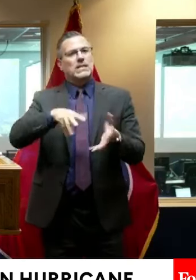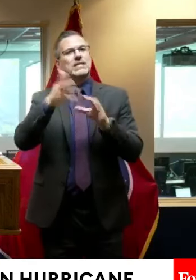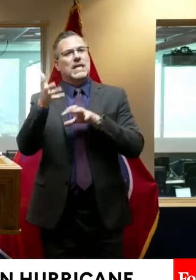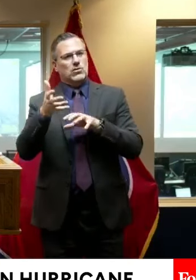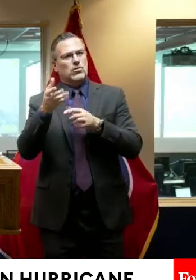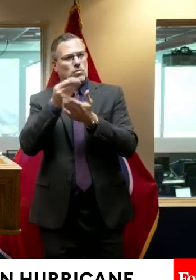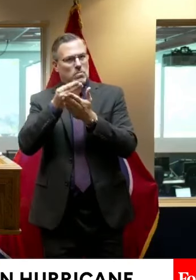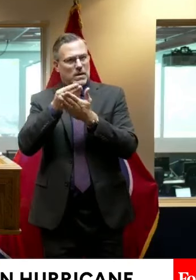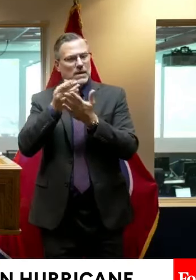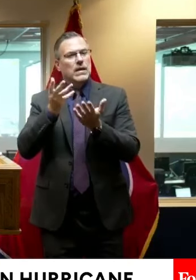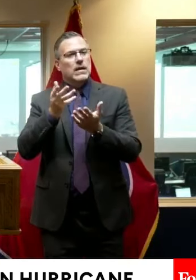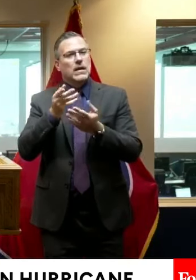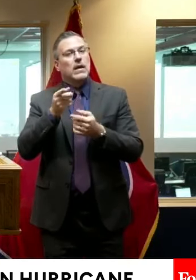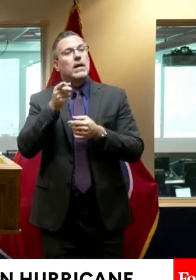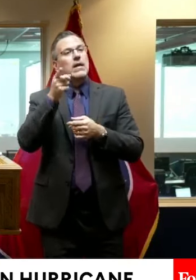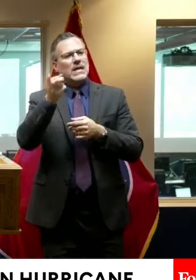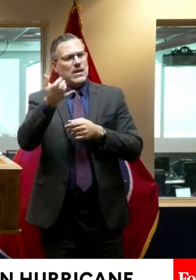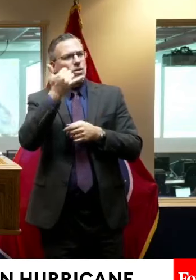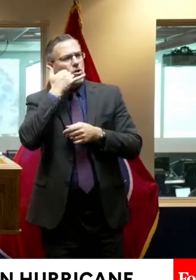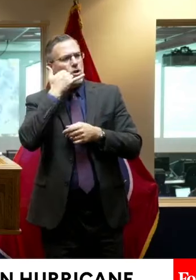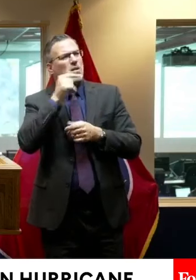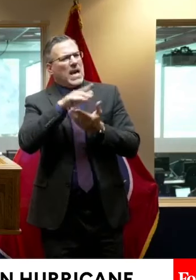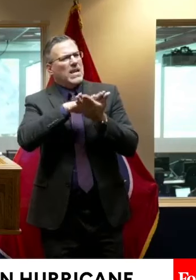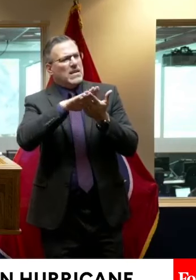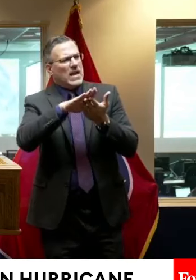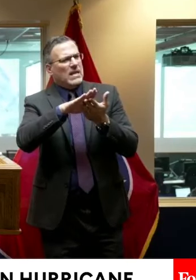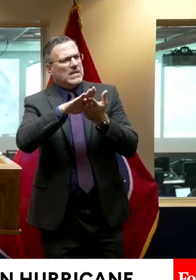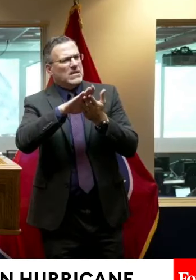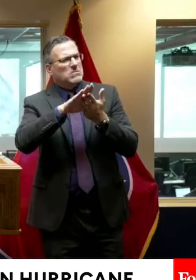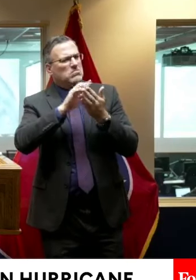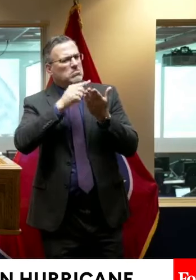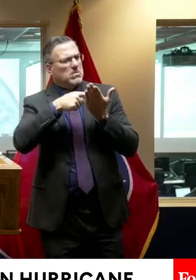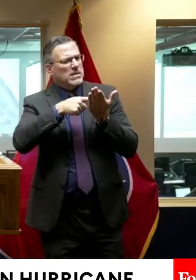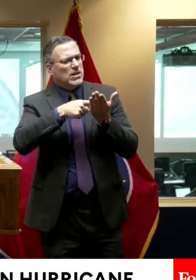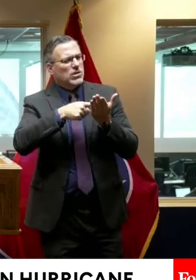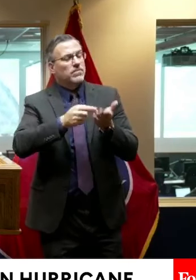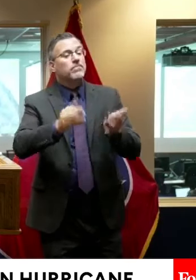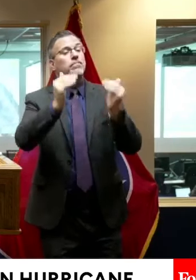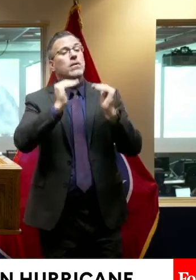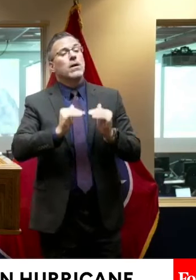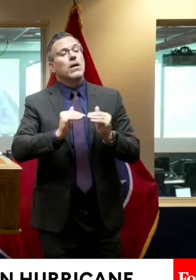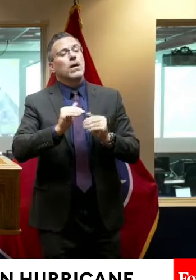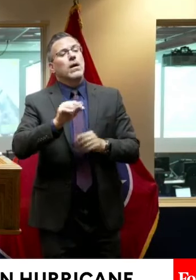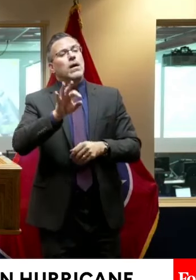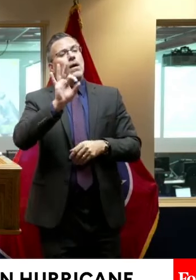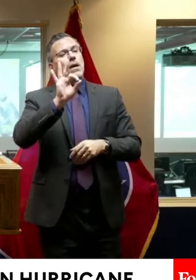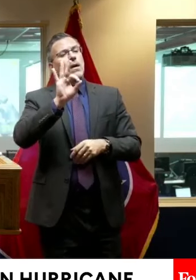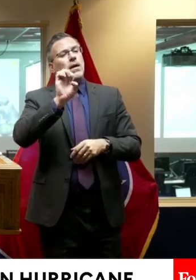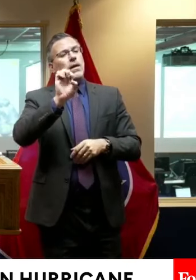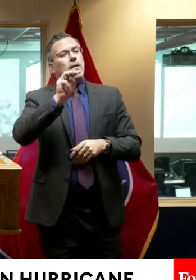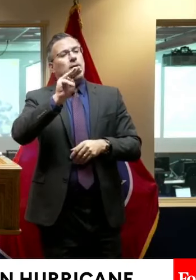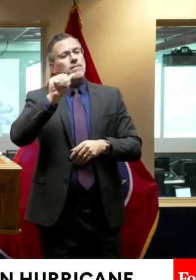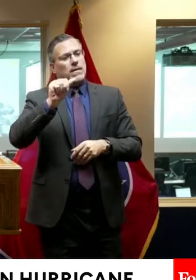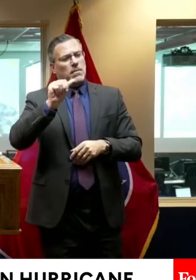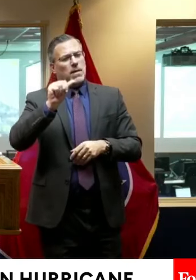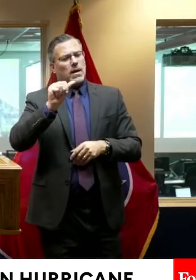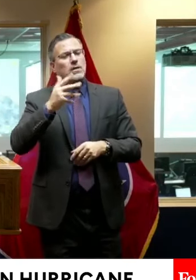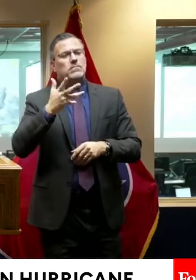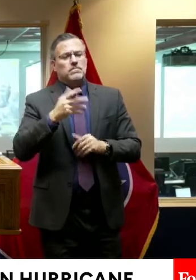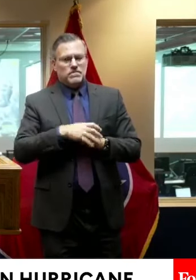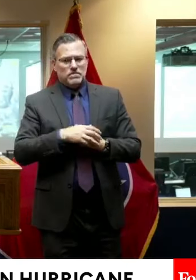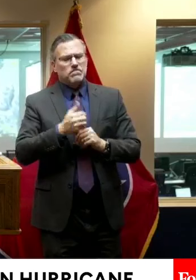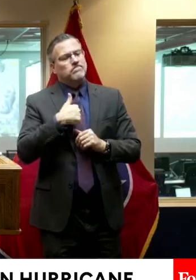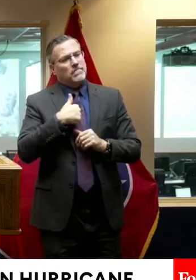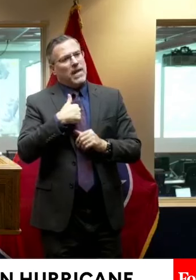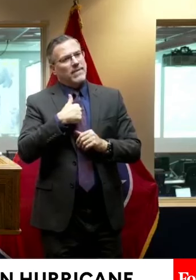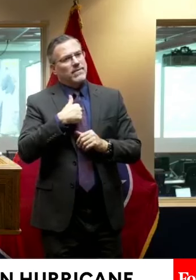And we had a nice conversation. And as it relates to FEMA, I'll just say, you know, I've been through multiple of